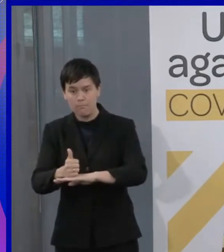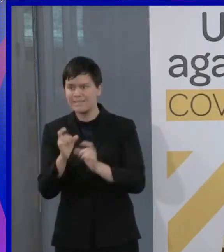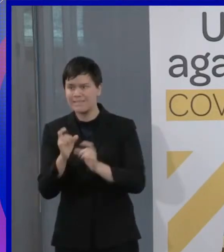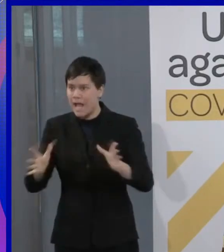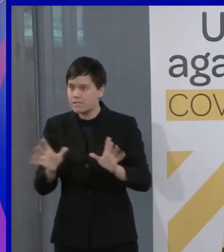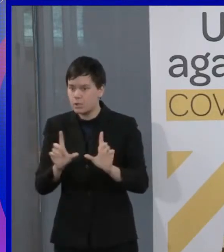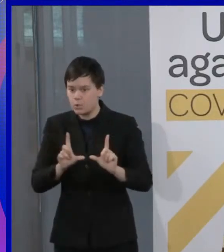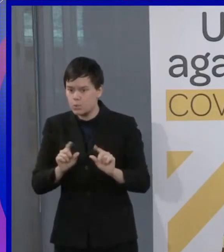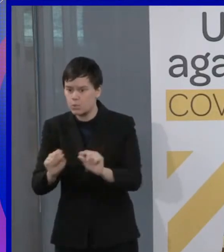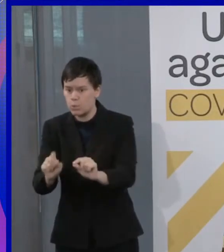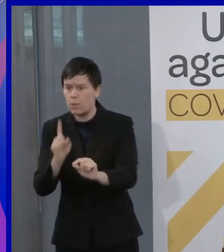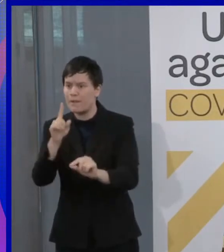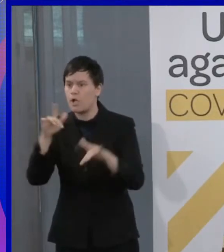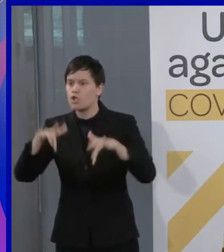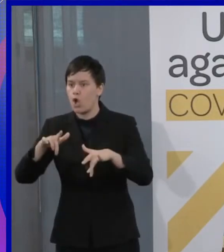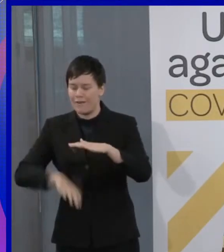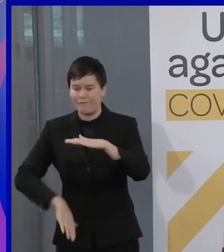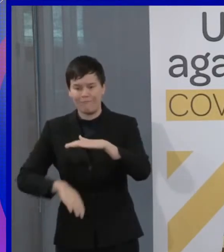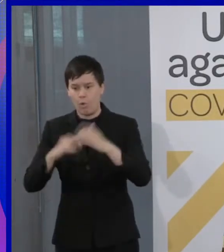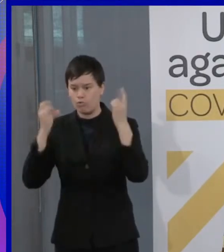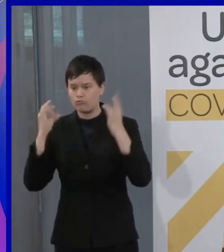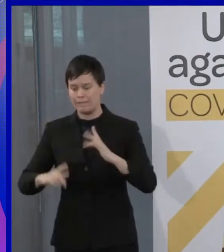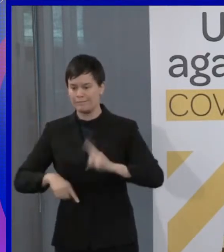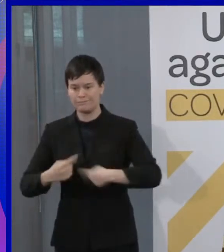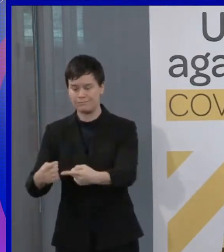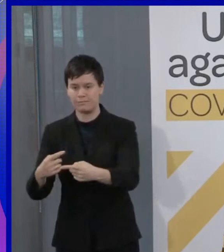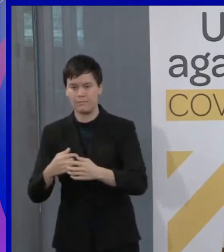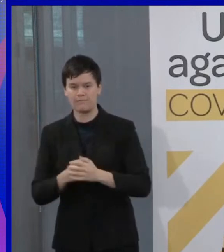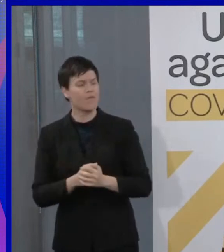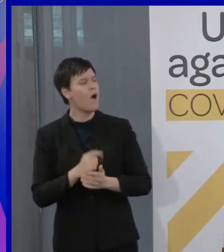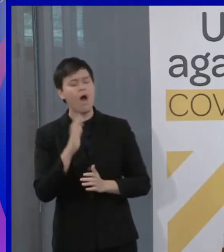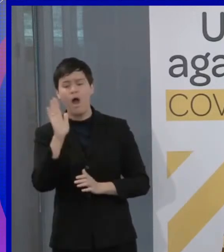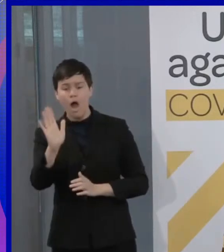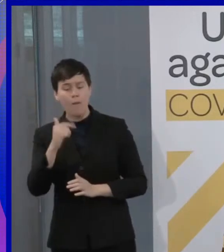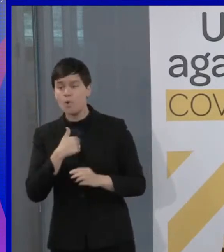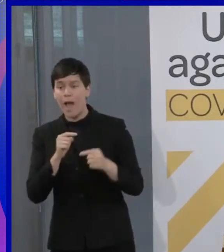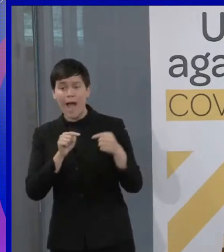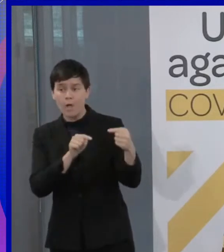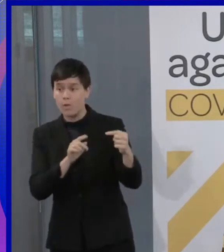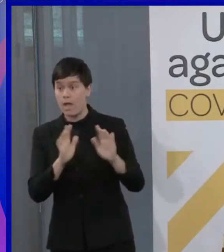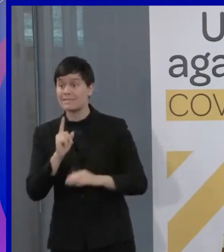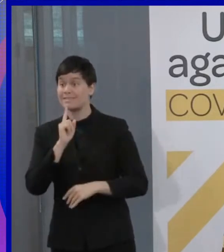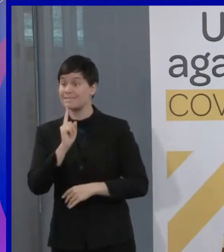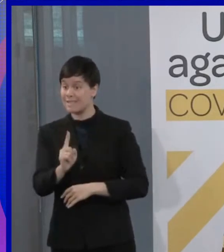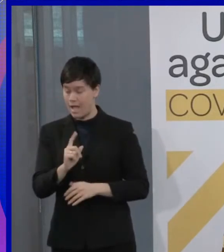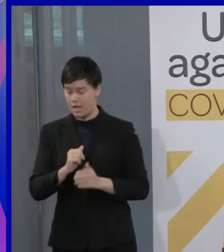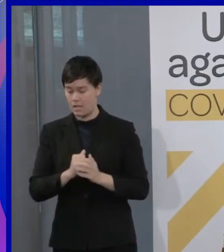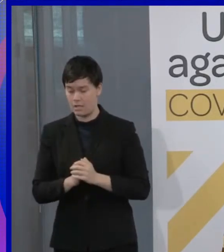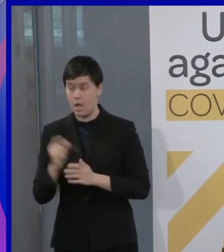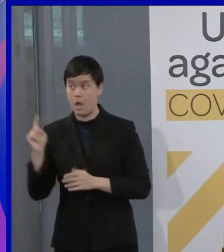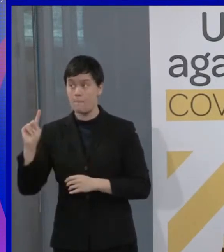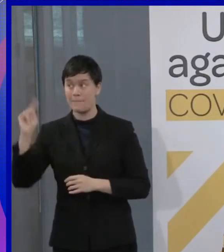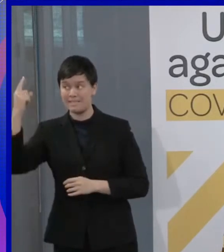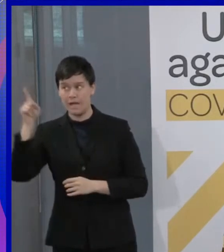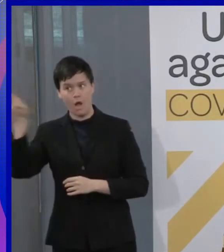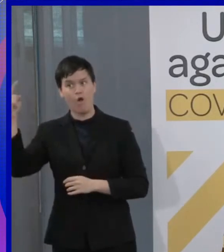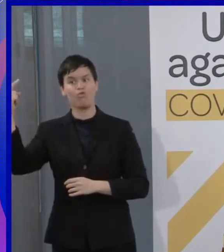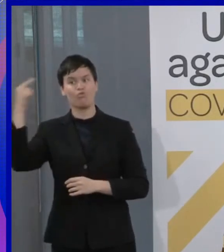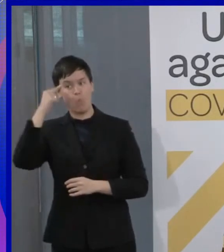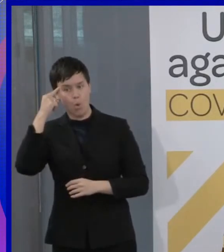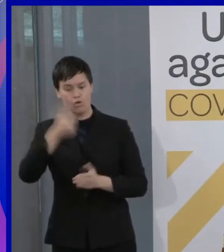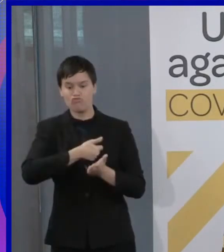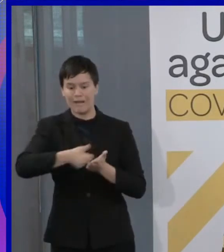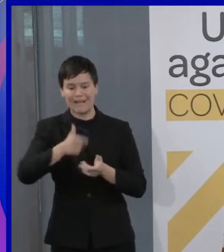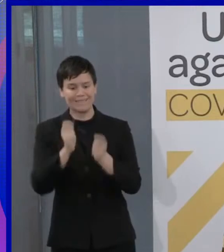dispute is they were under the impression that it was happening regularly, not that it wasn't happening at all, just that it was happening regularly. So where is that?